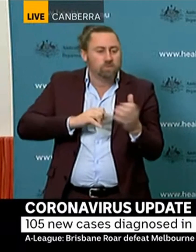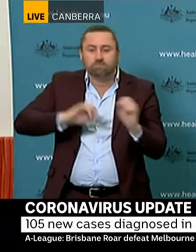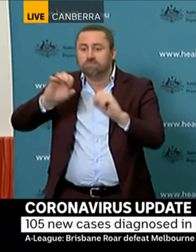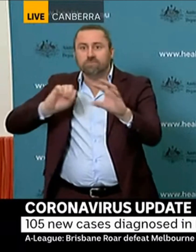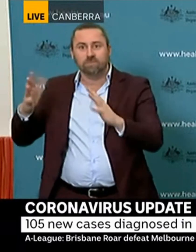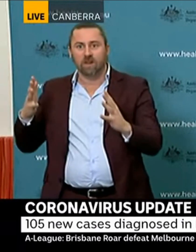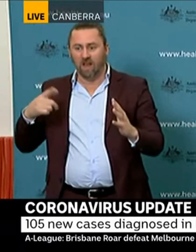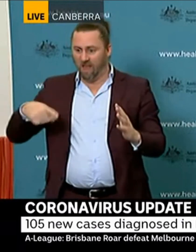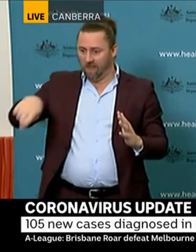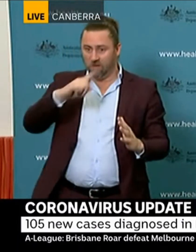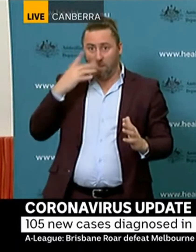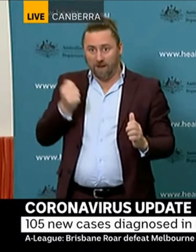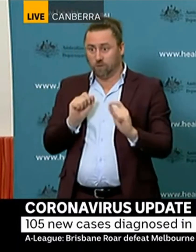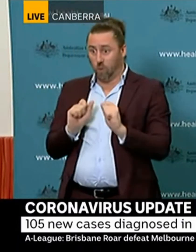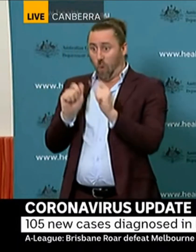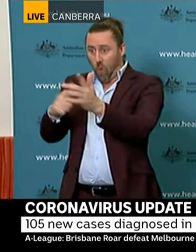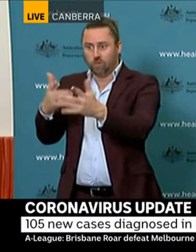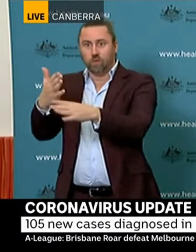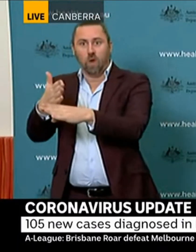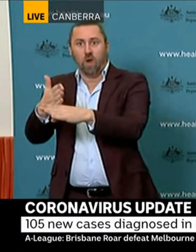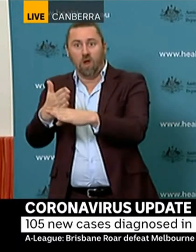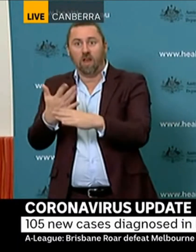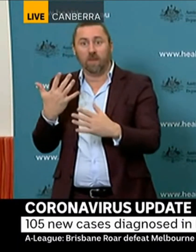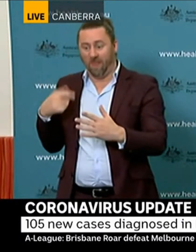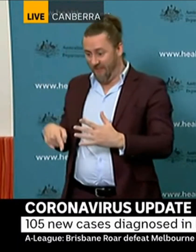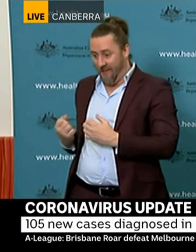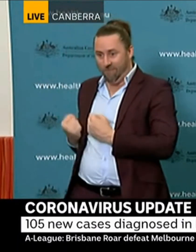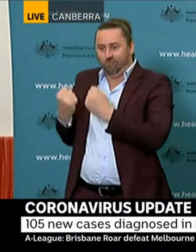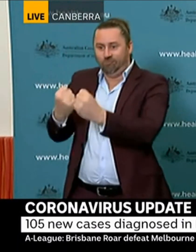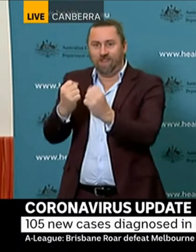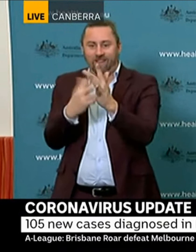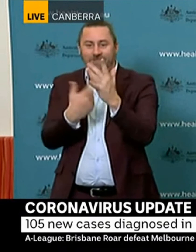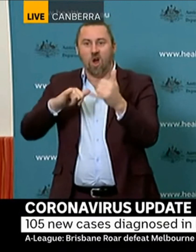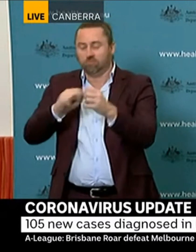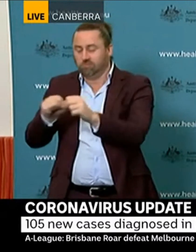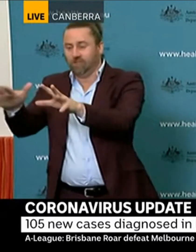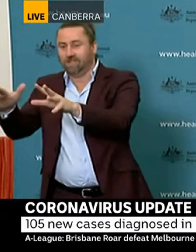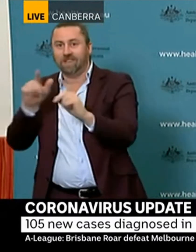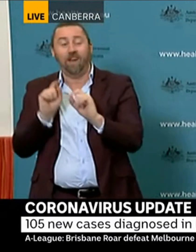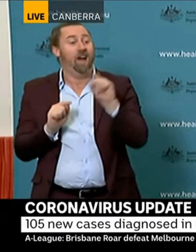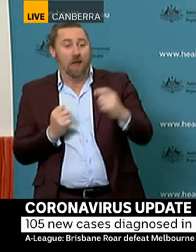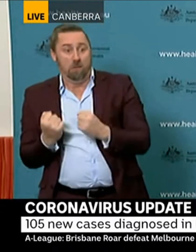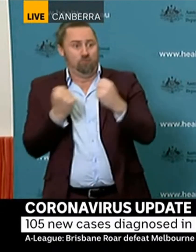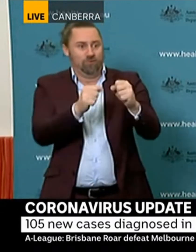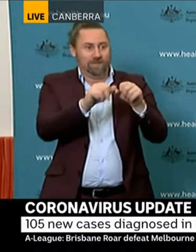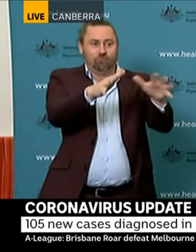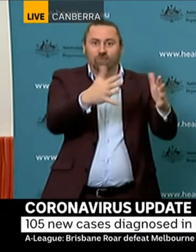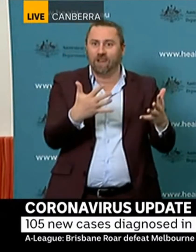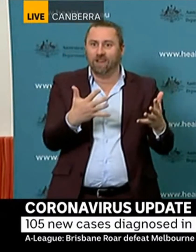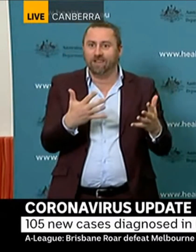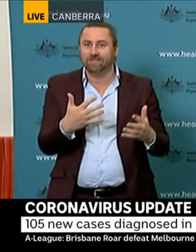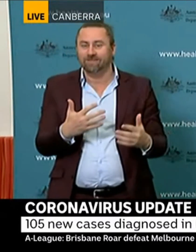continue to move, and the virus is moving with them. And so I think that's really one of the key messages we'll be giving, is